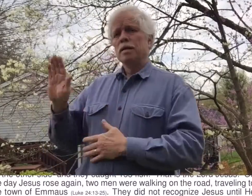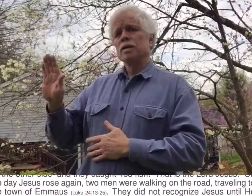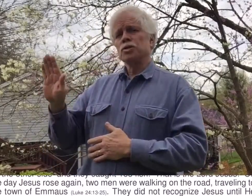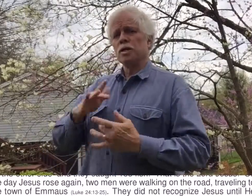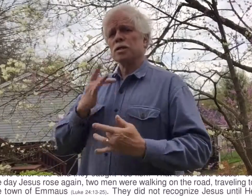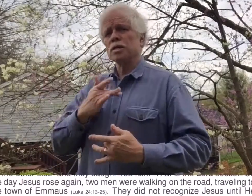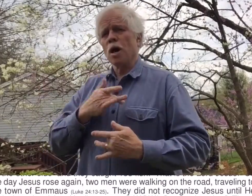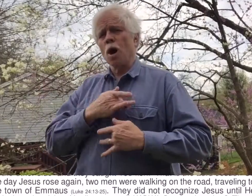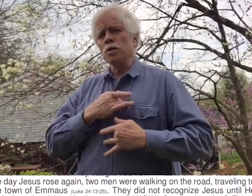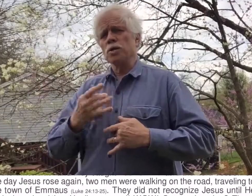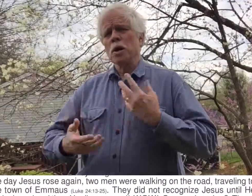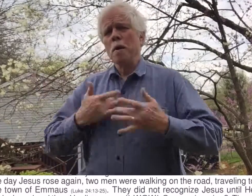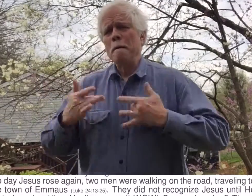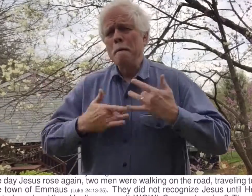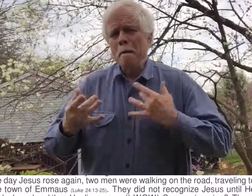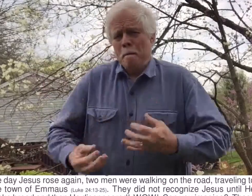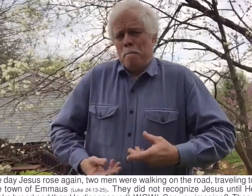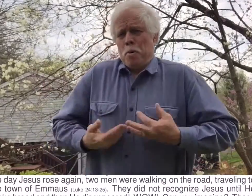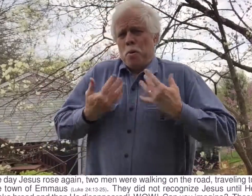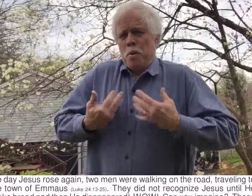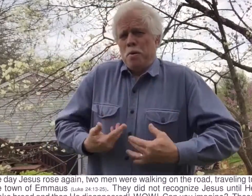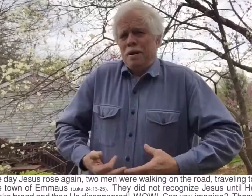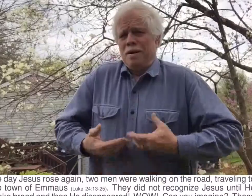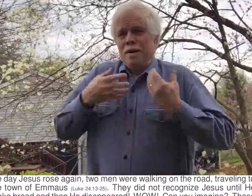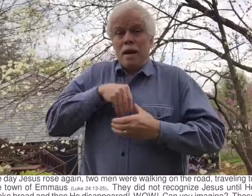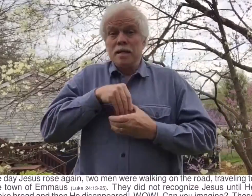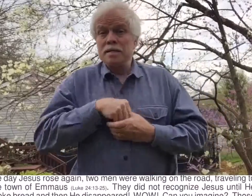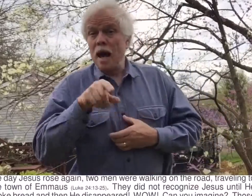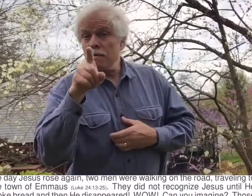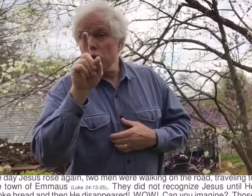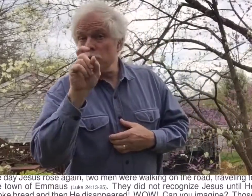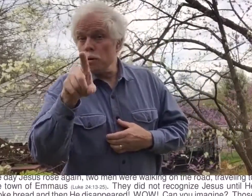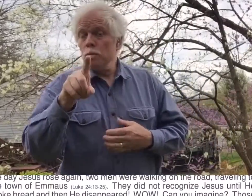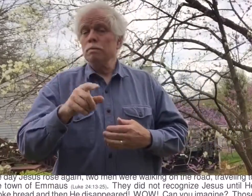Does Jesus' heart burn inside of you?